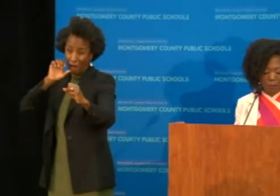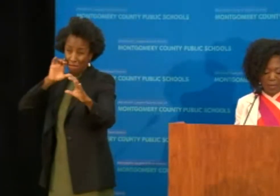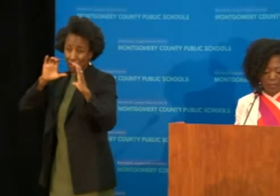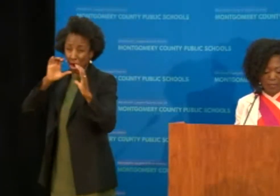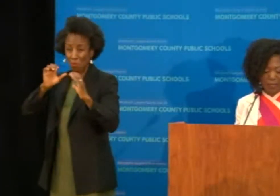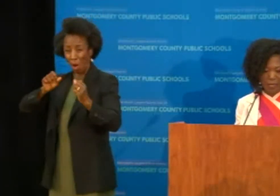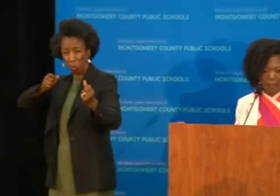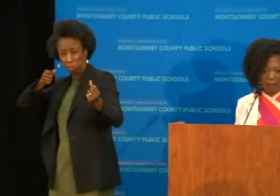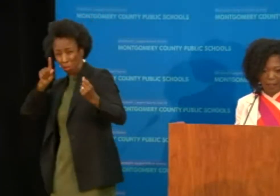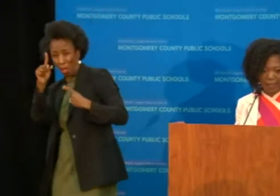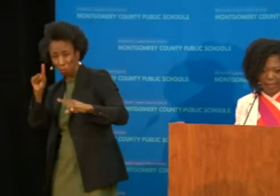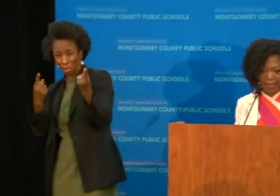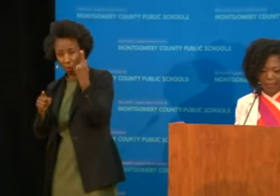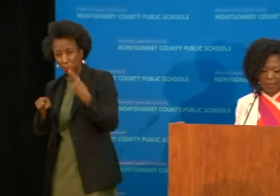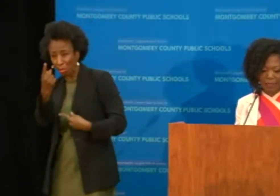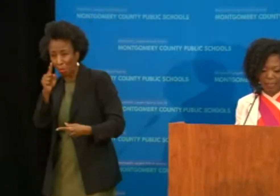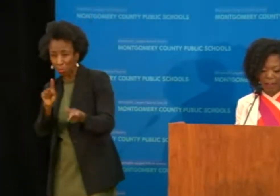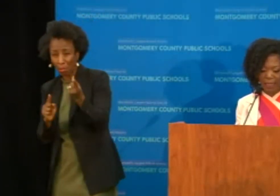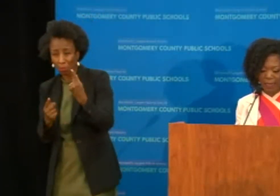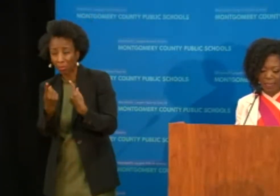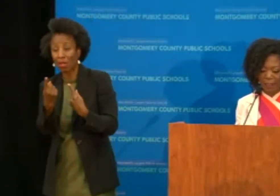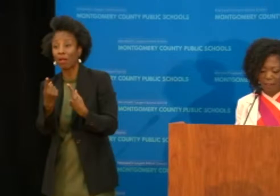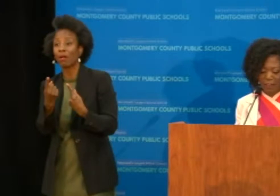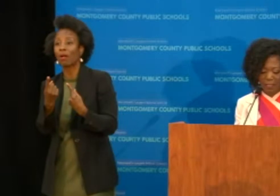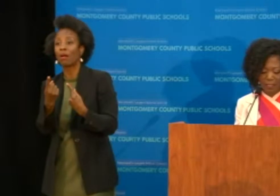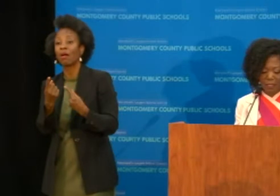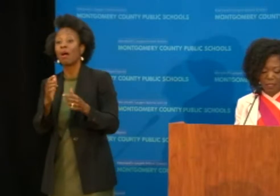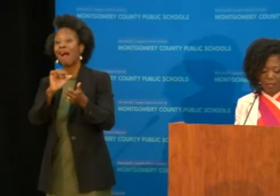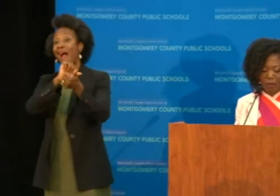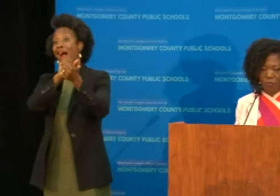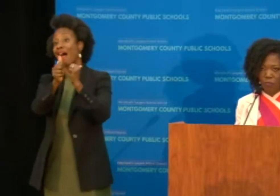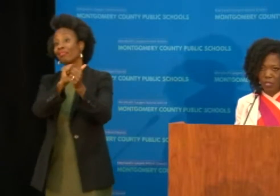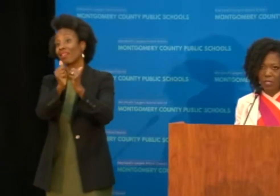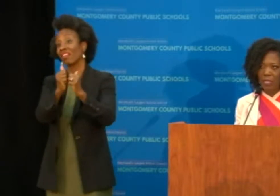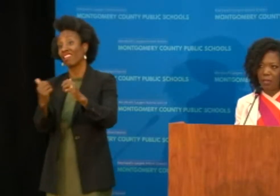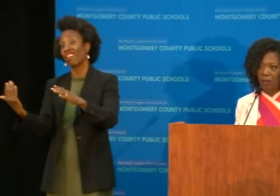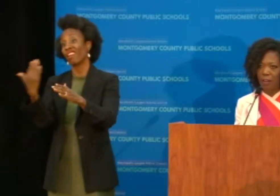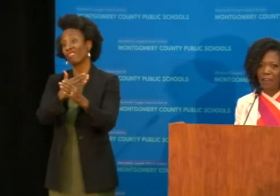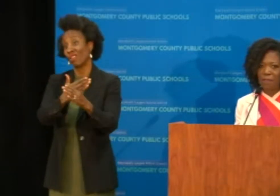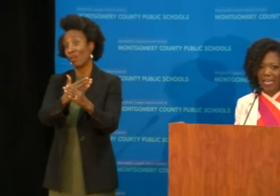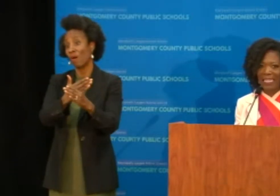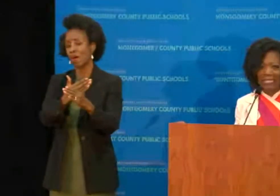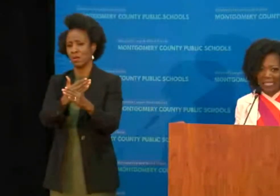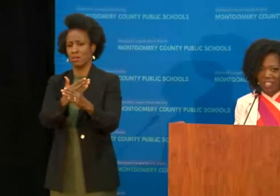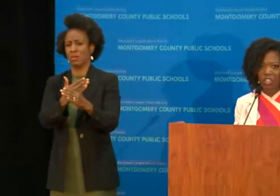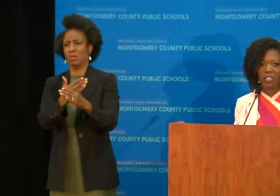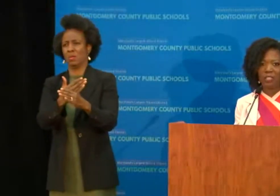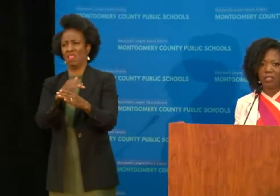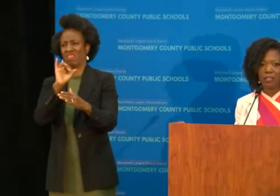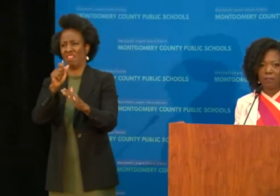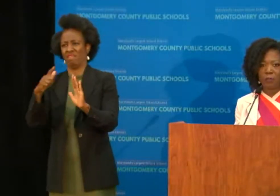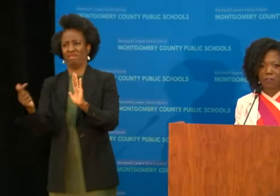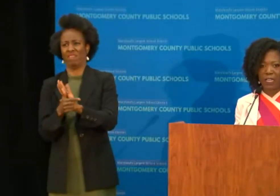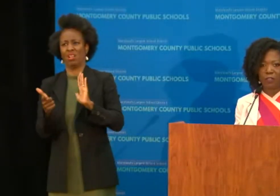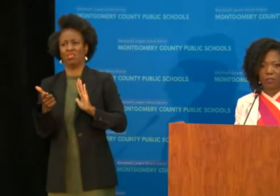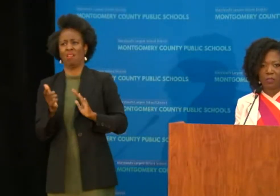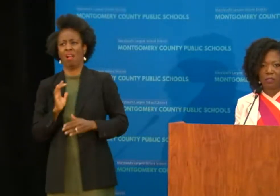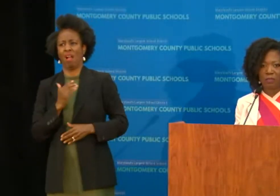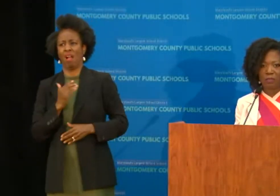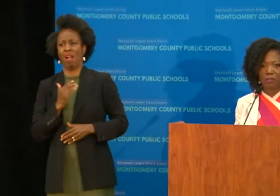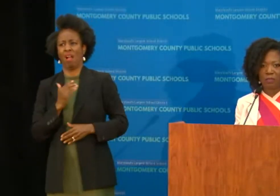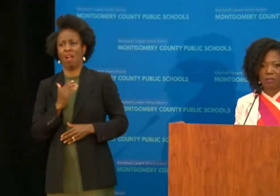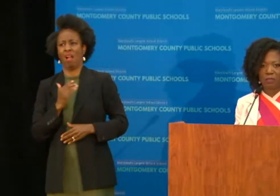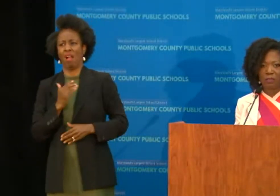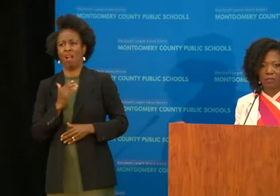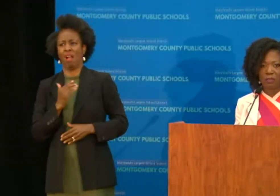that compromises our athletes, our athletic events, really are a violation of those